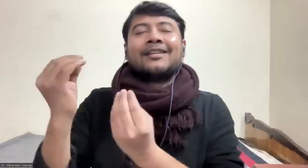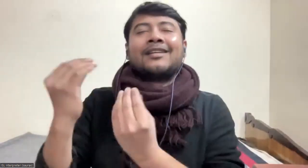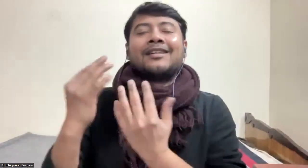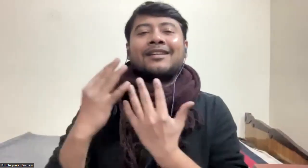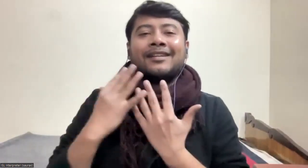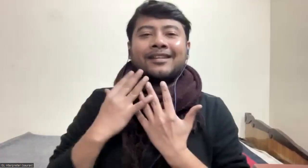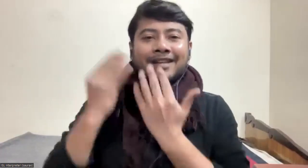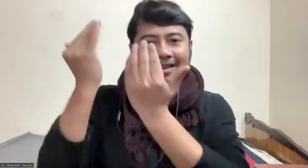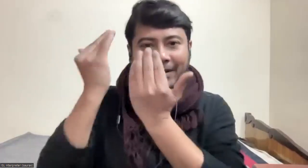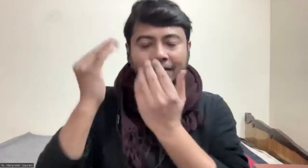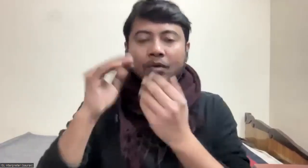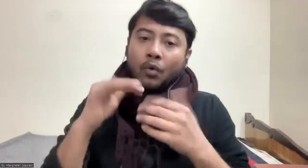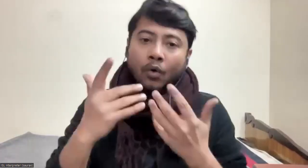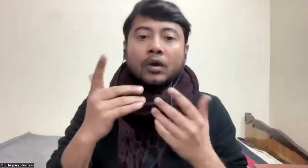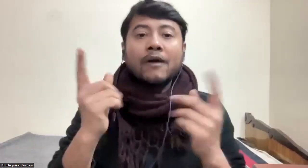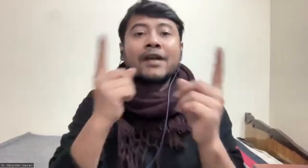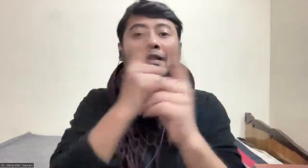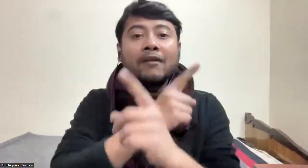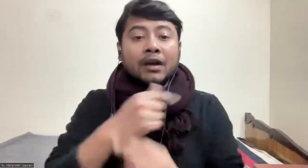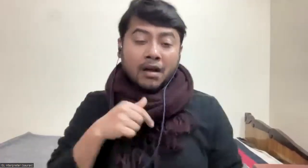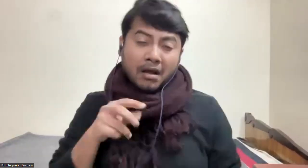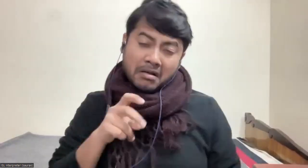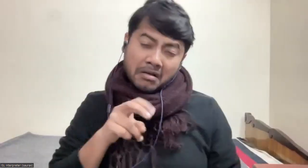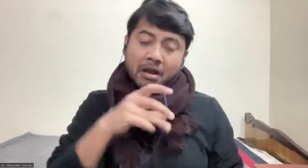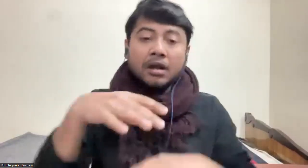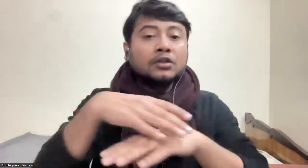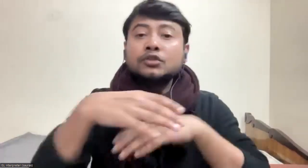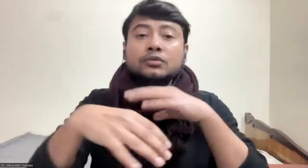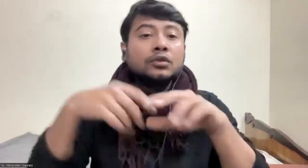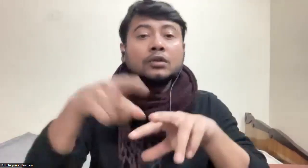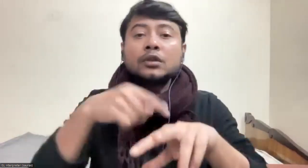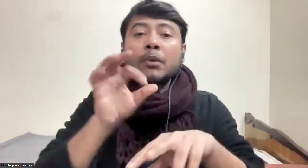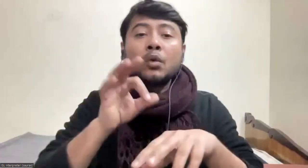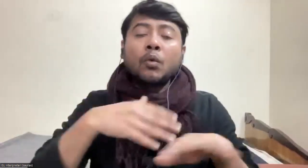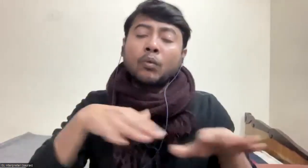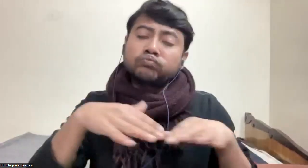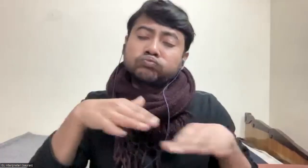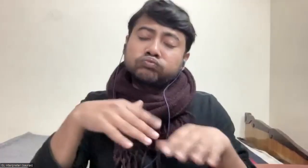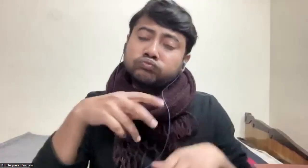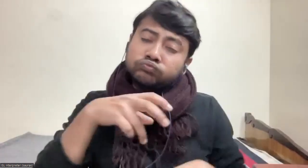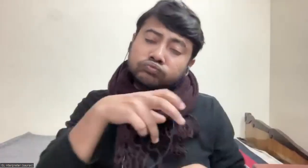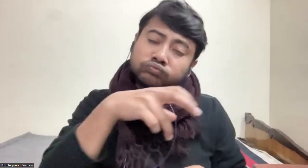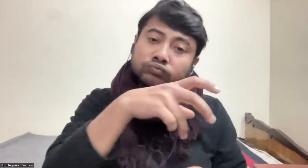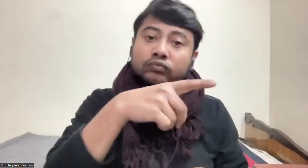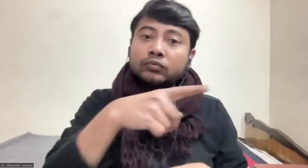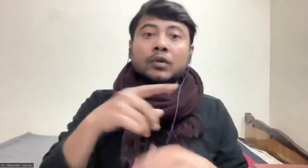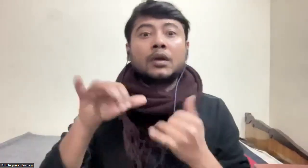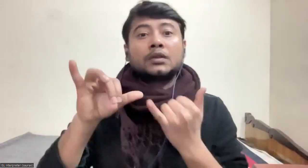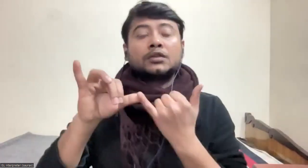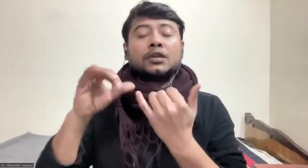barefoot to Vrindavan, I will get love for Krishna, it will not happen. We cannot put that at the same